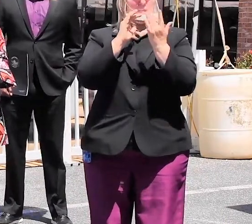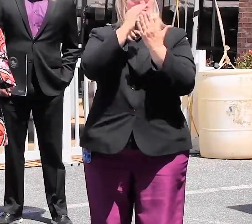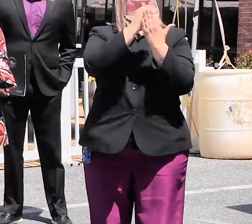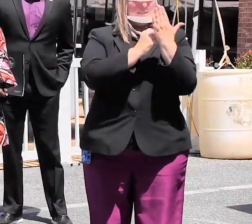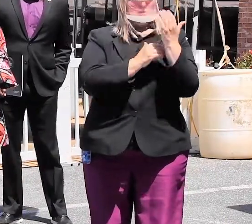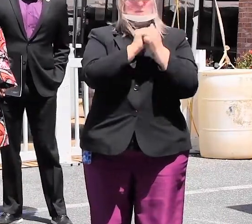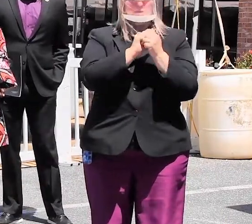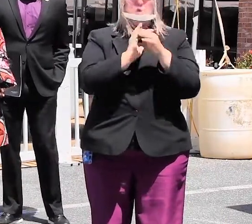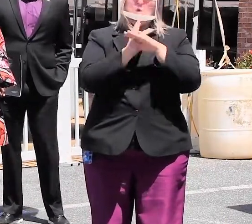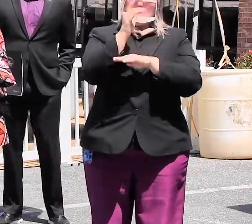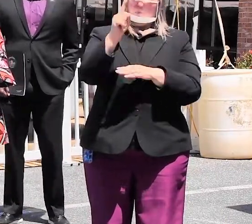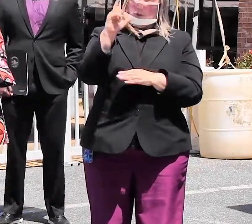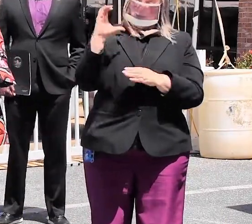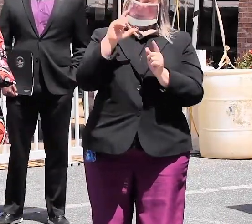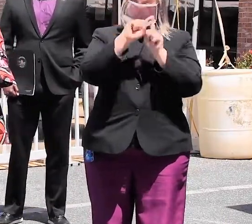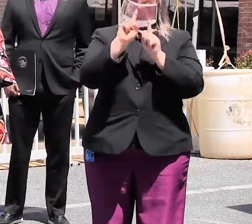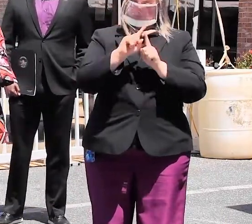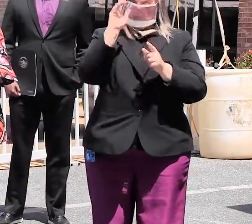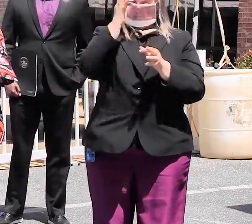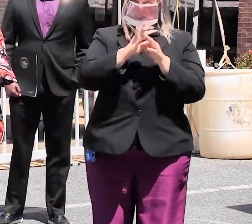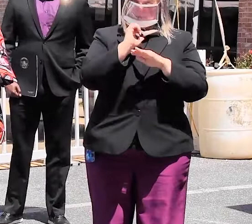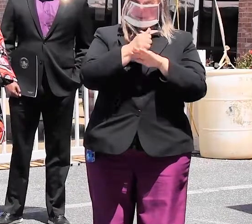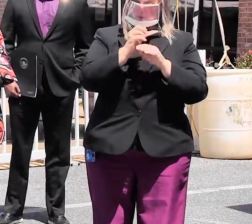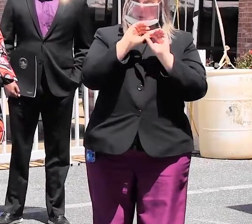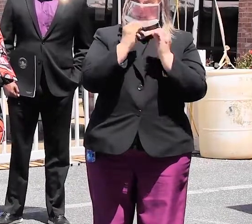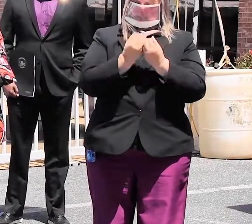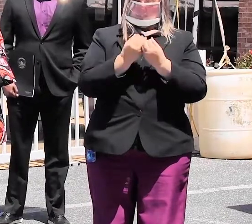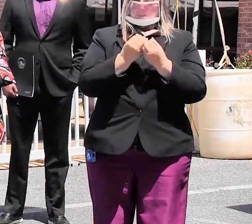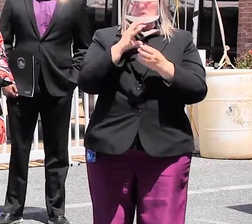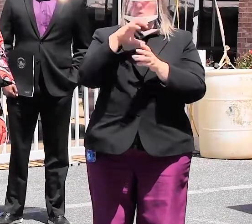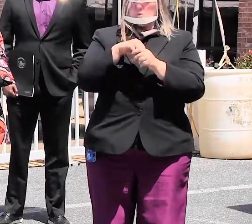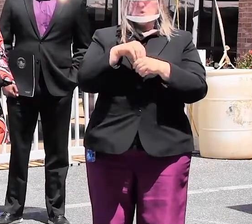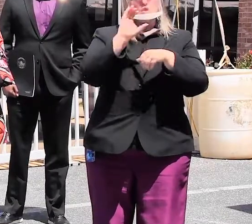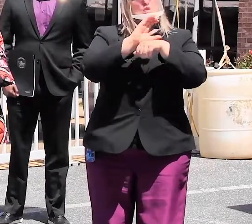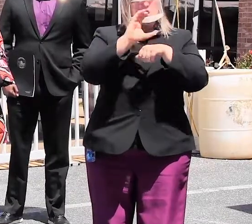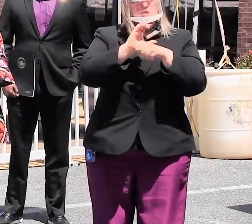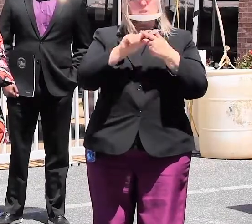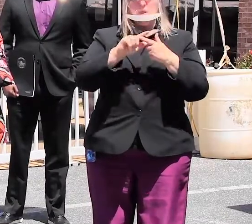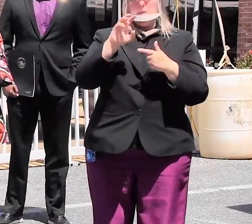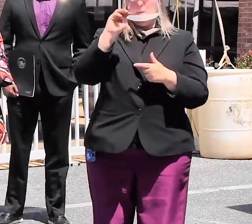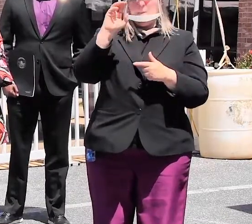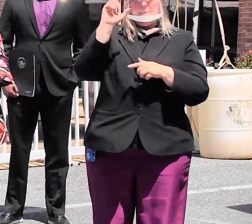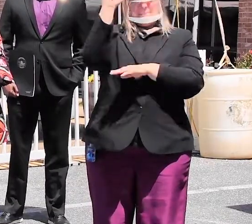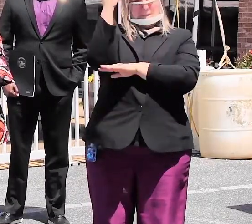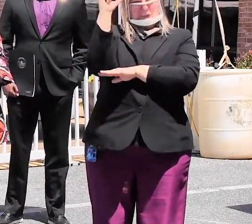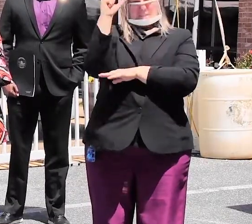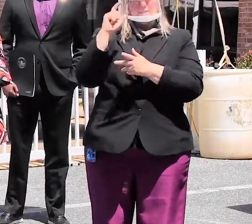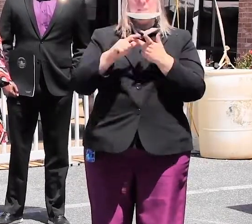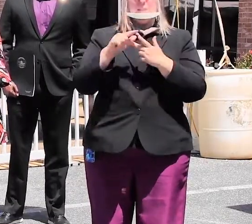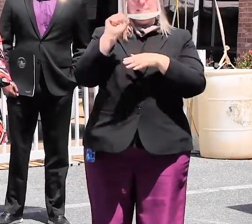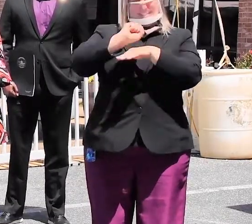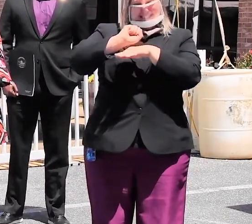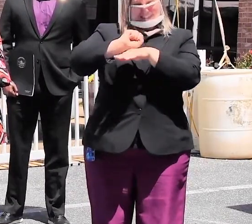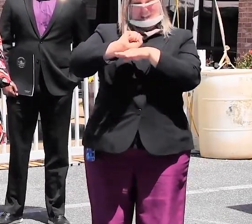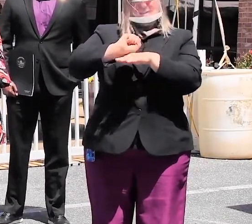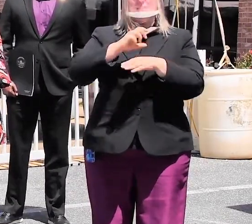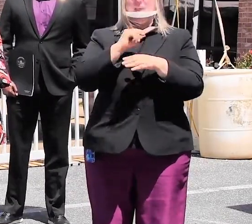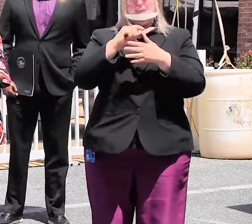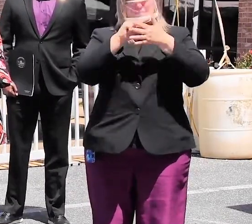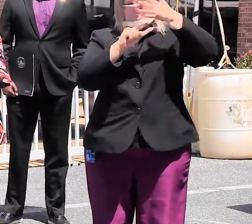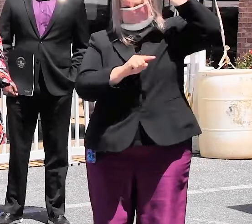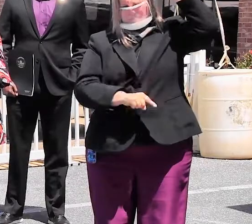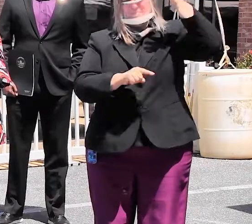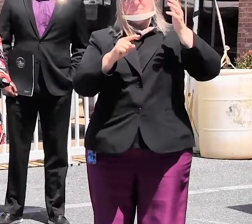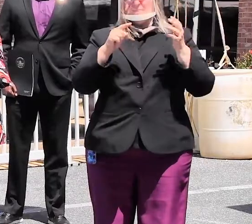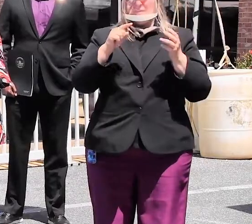100 faith-based organizations, which includes churches, mosques, synagogues, and the list is